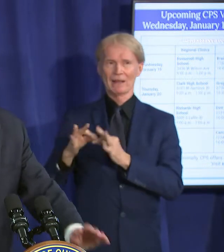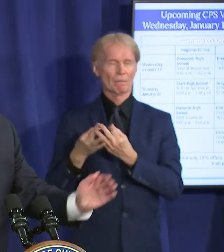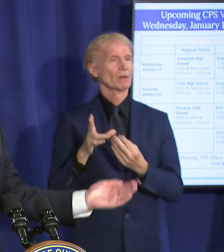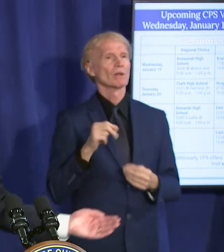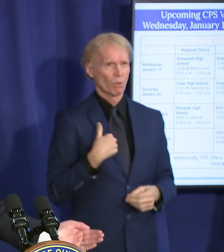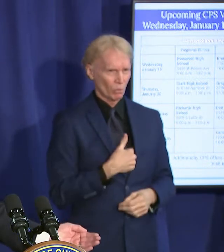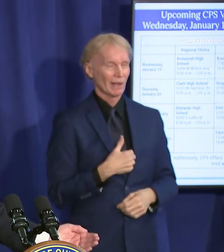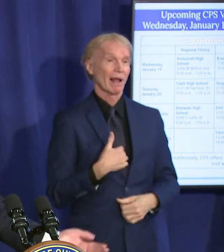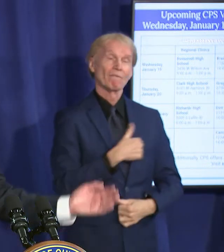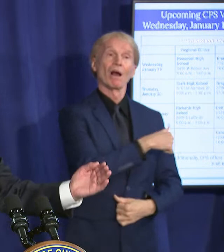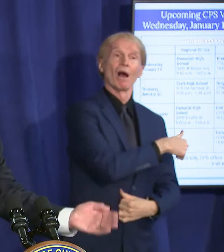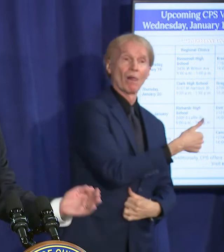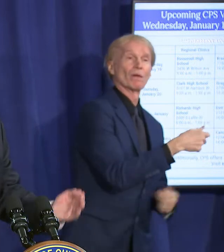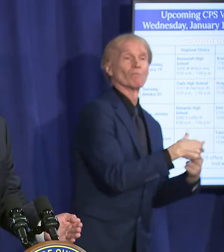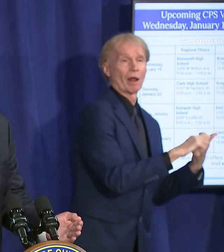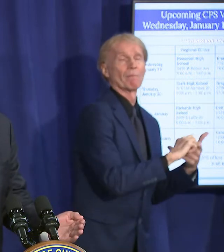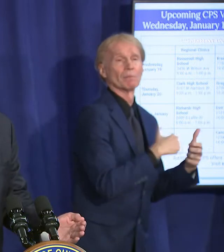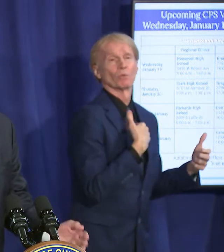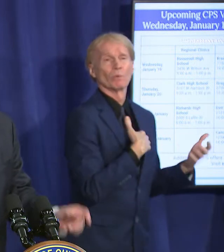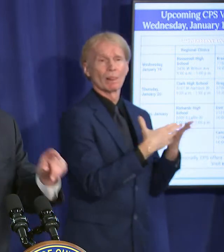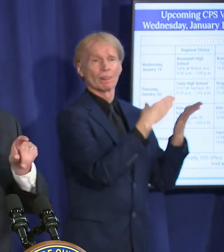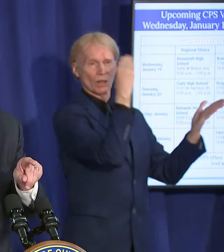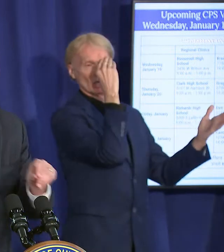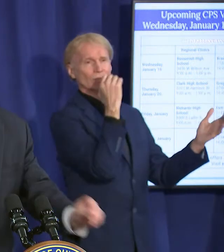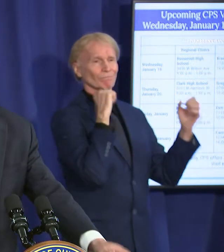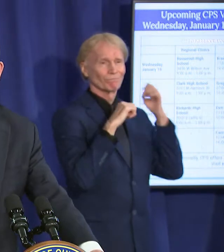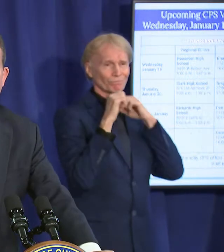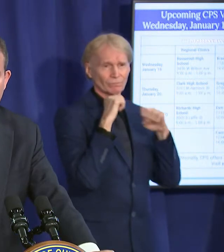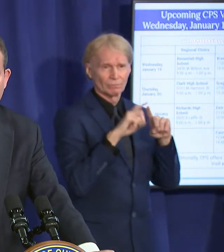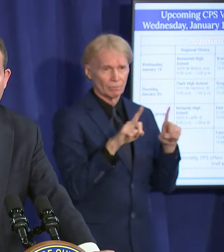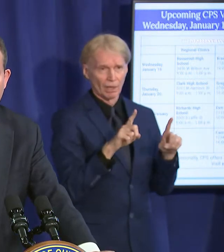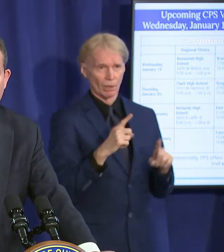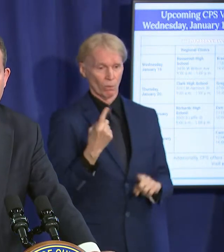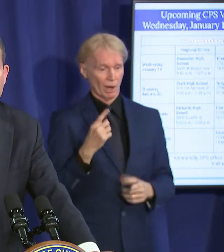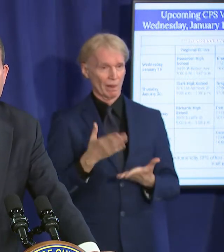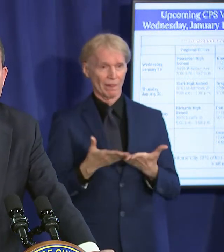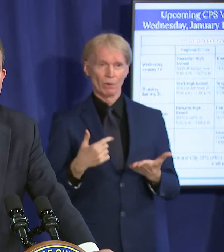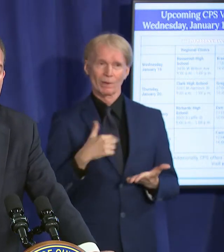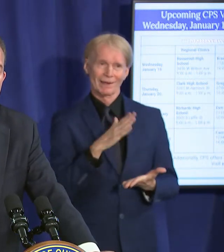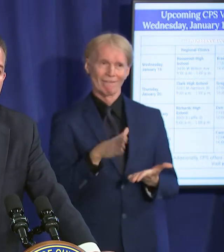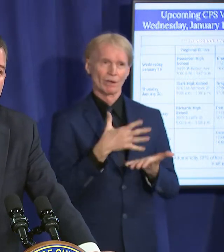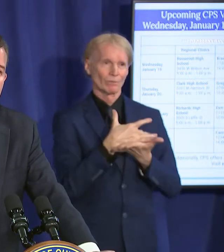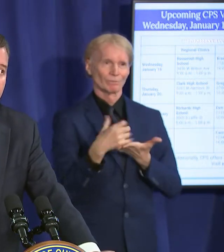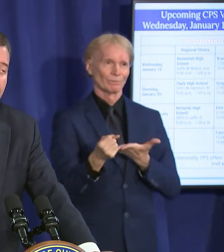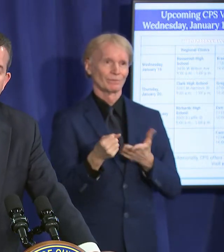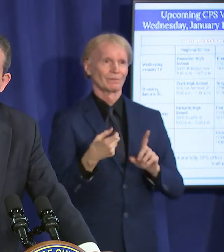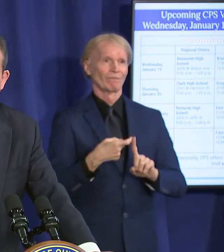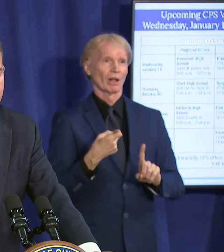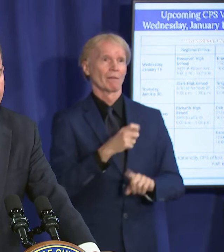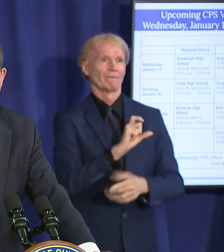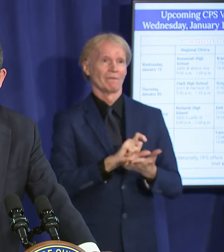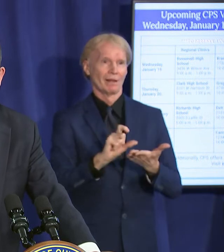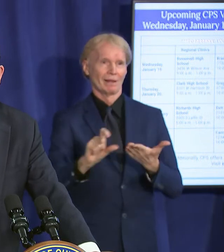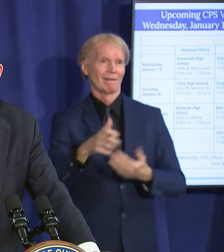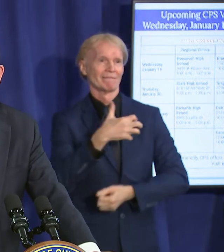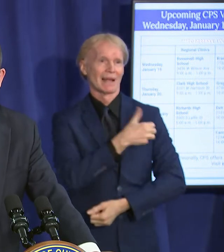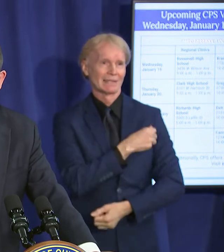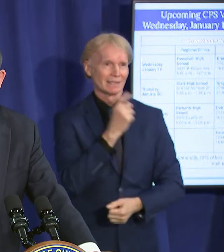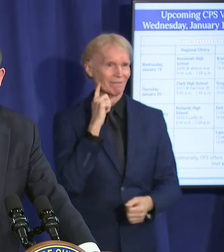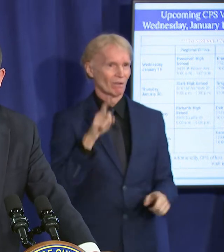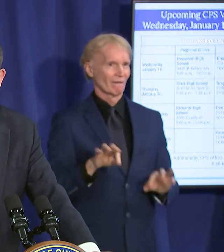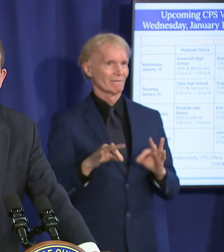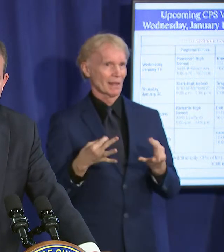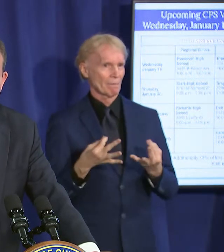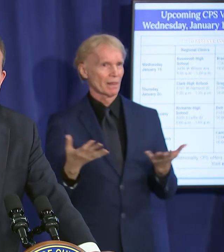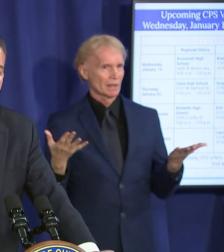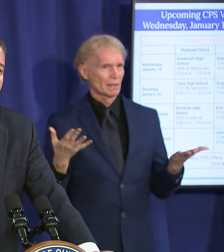issue. We've had other challenges, and we've learned a lot of hard lessons. We have never had that issue. And so again, as Dr. Arwady said, again, the anxiety is